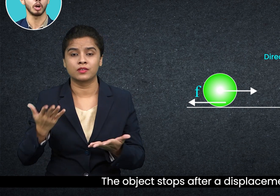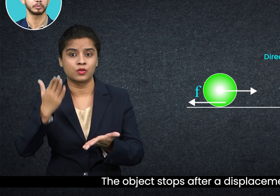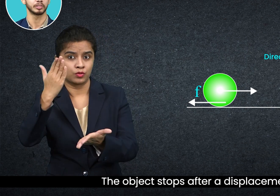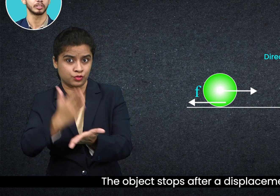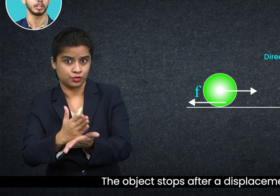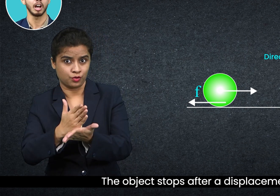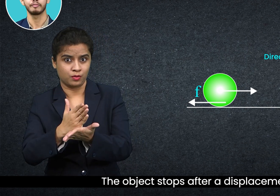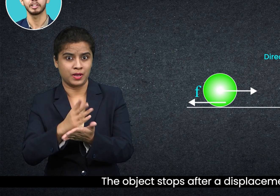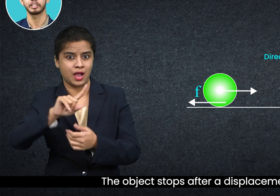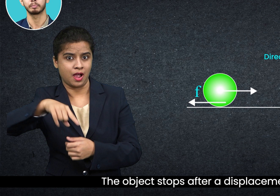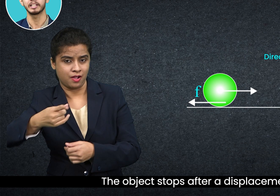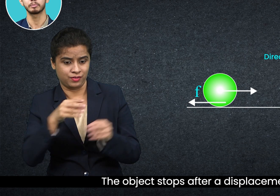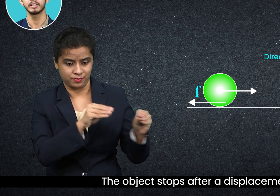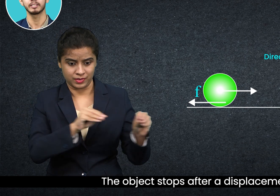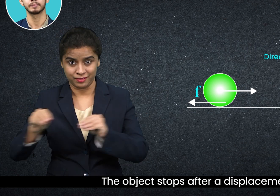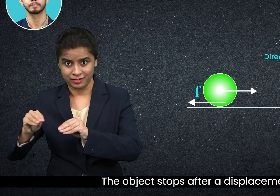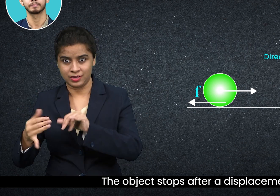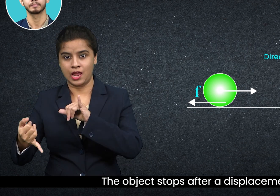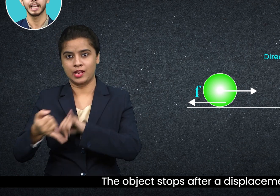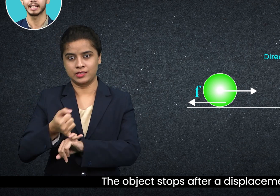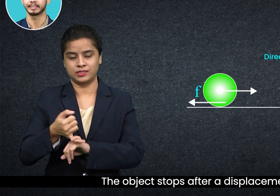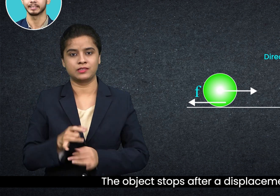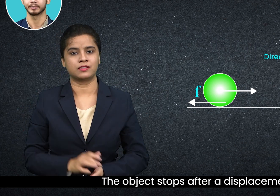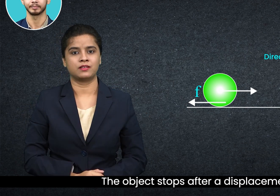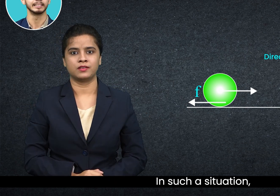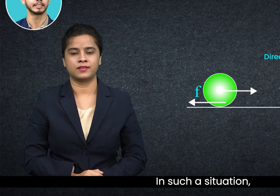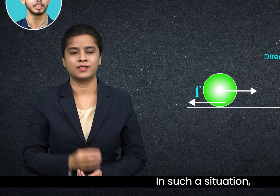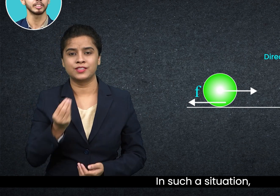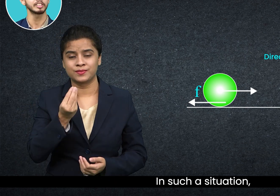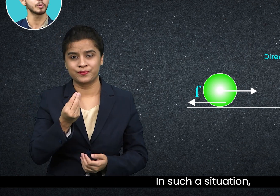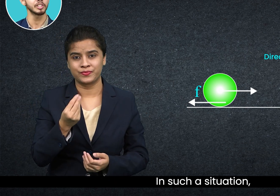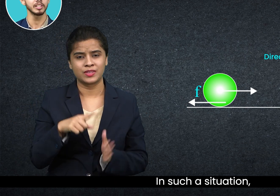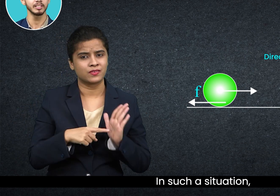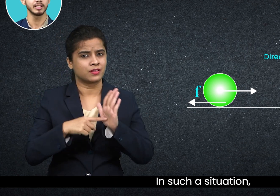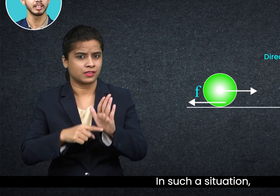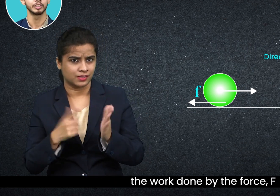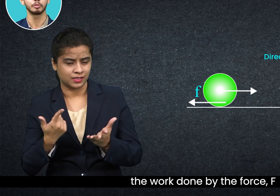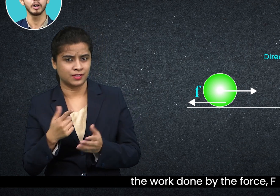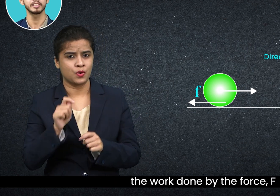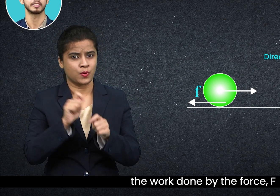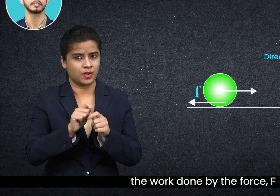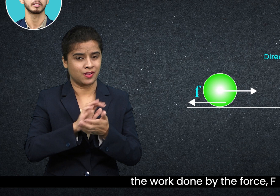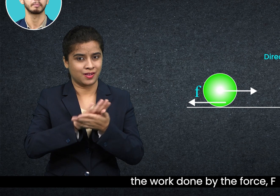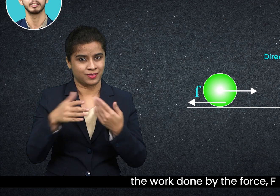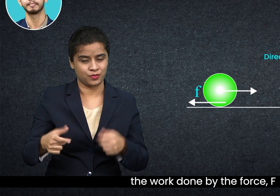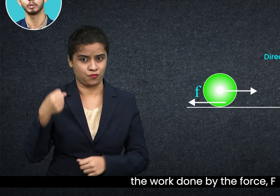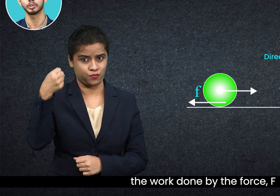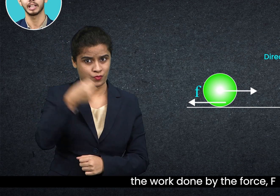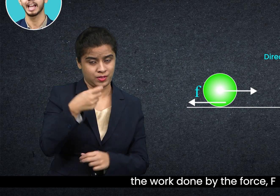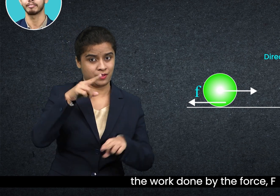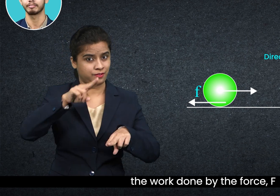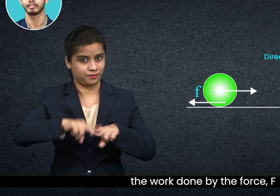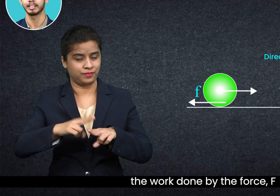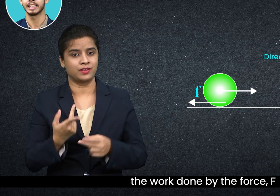object stops after displacement S. In such a situation, the work done by the